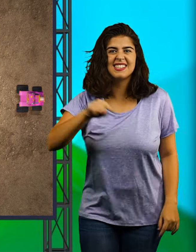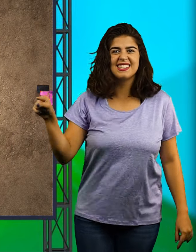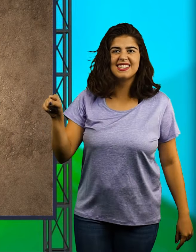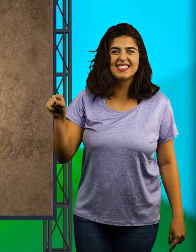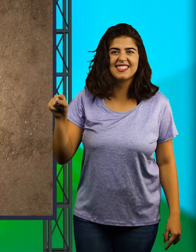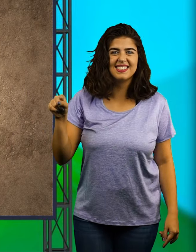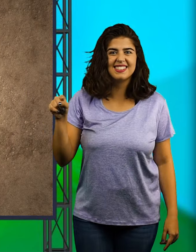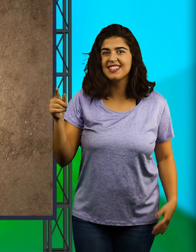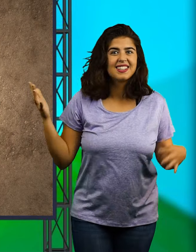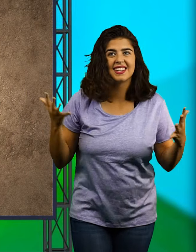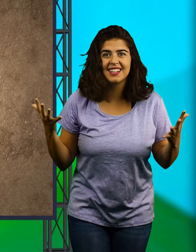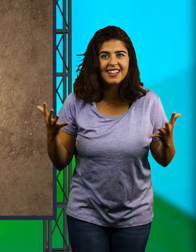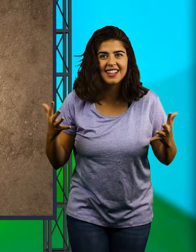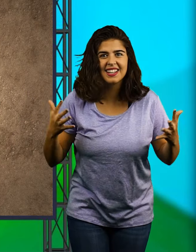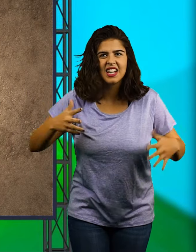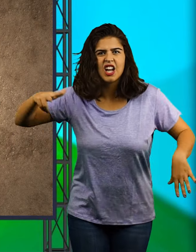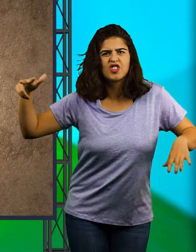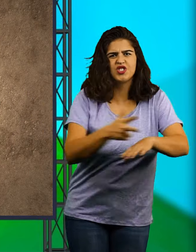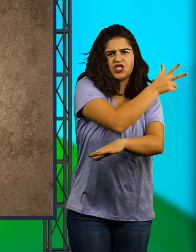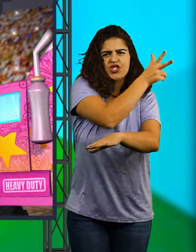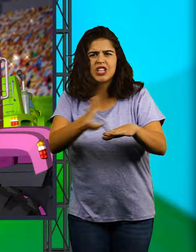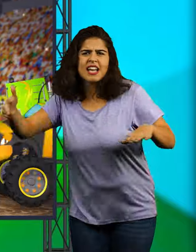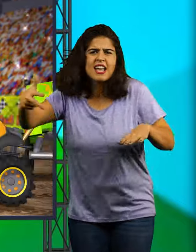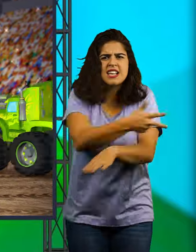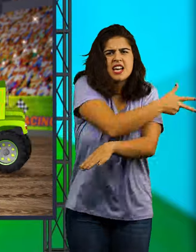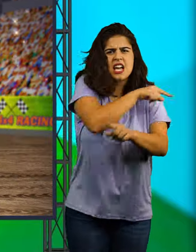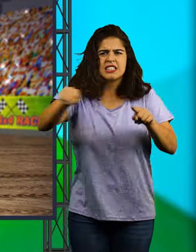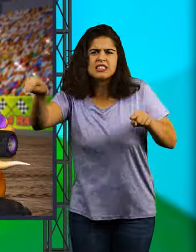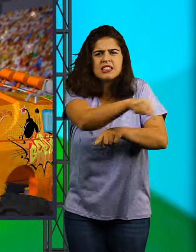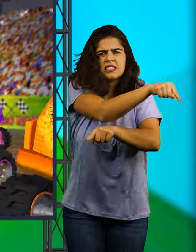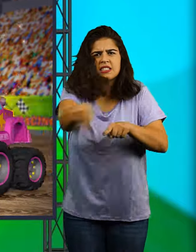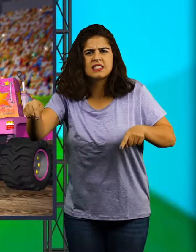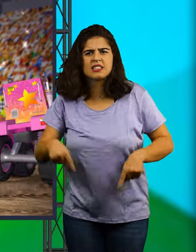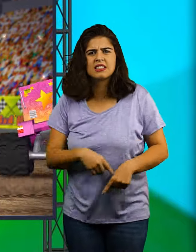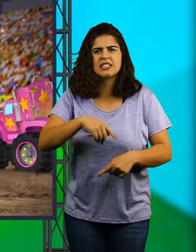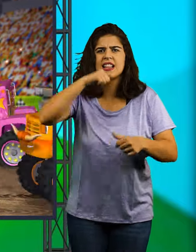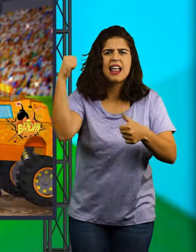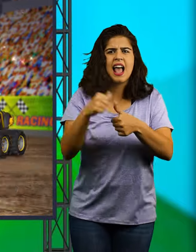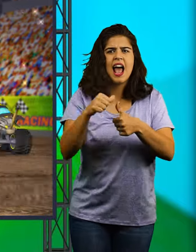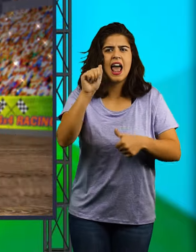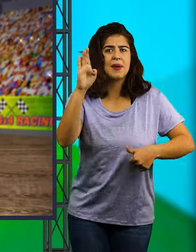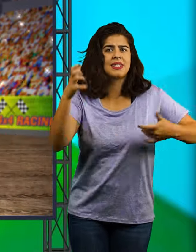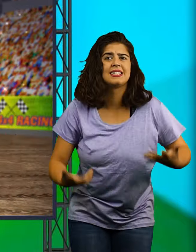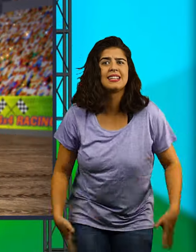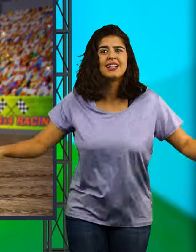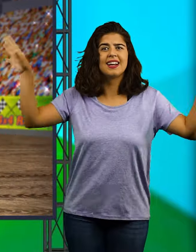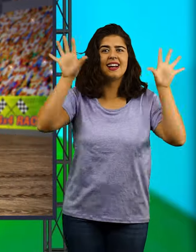Z is for zigzag, the perfect last letter of the alphabet, as the young monster